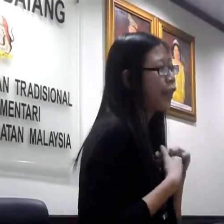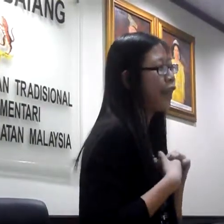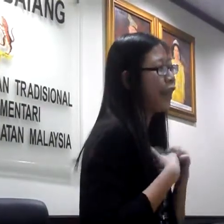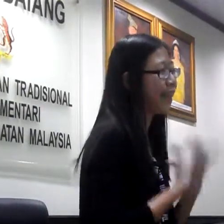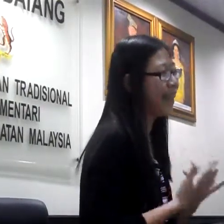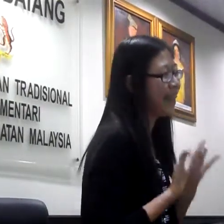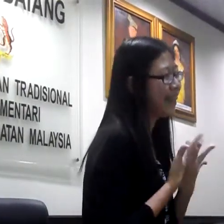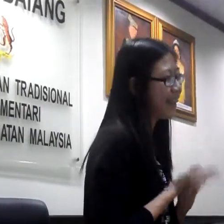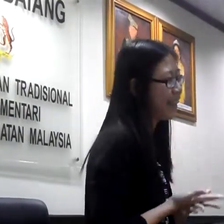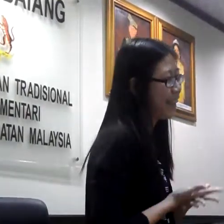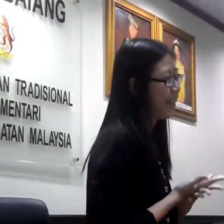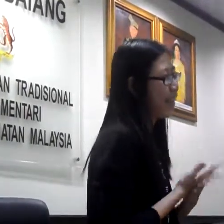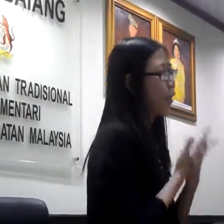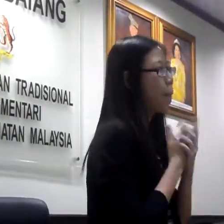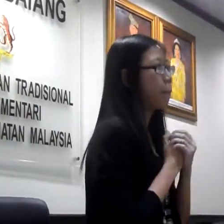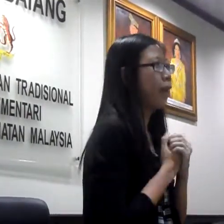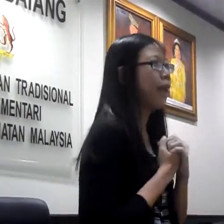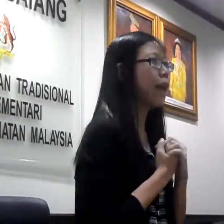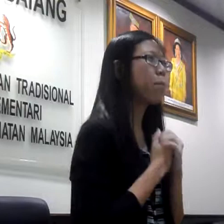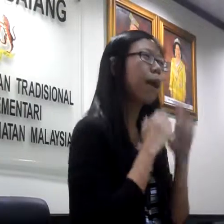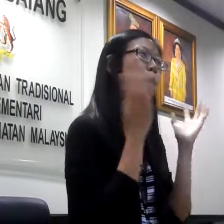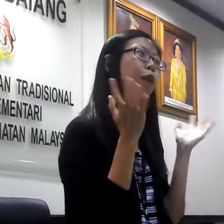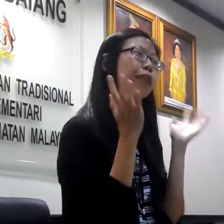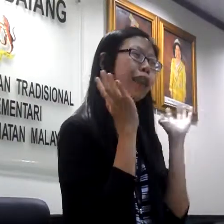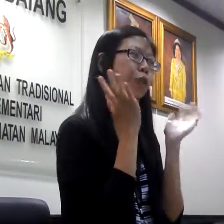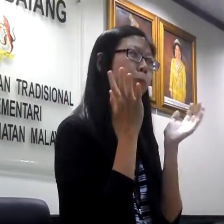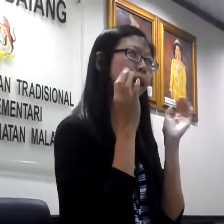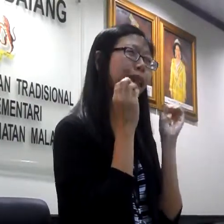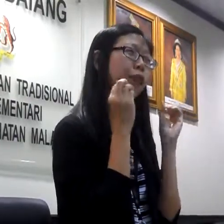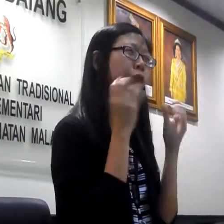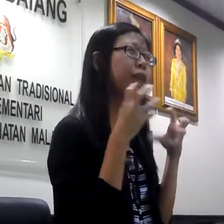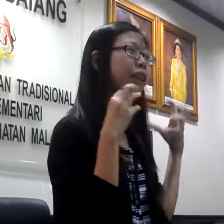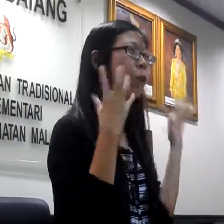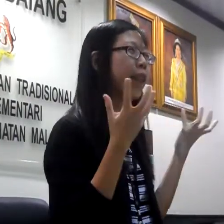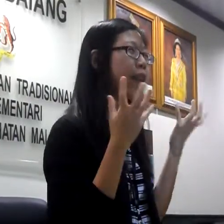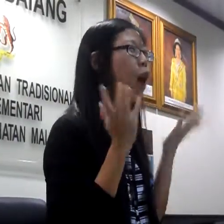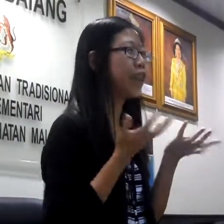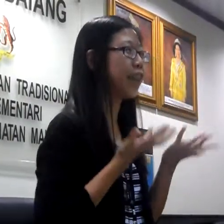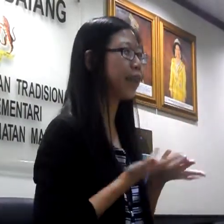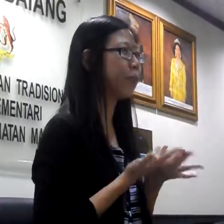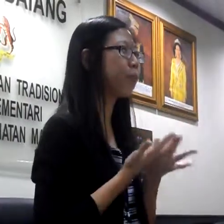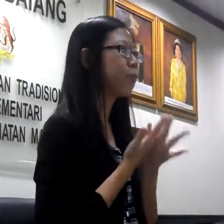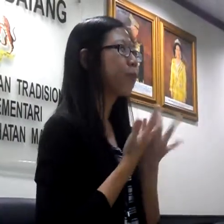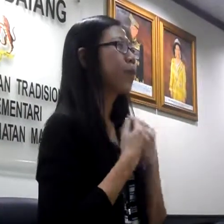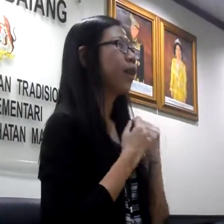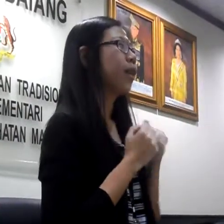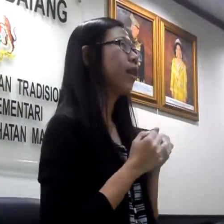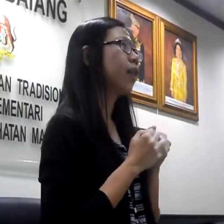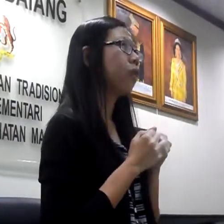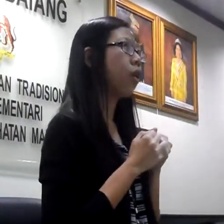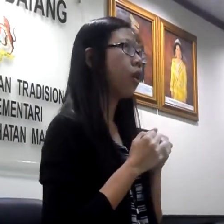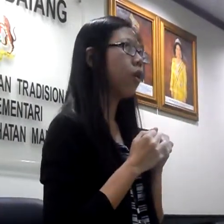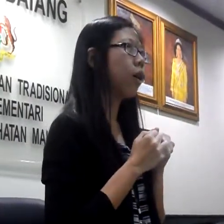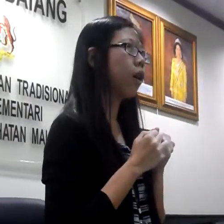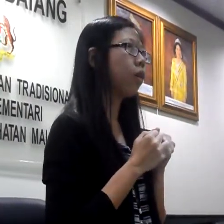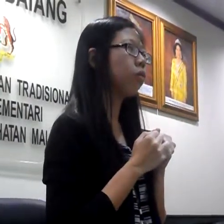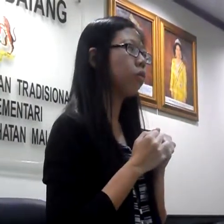really eat anything. And my mouth starts to be like, swelling, swelling all the time. It's about about